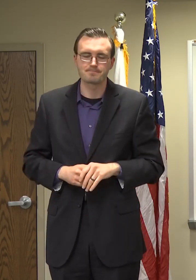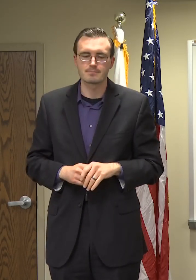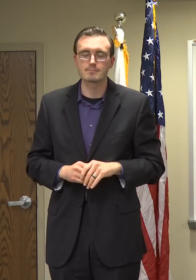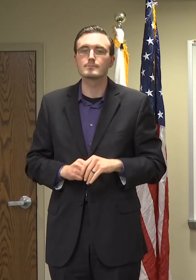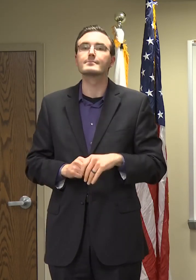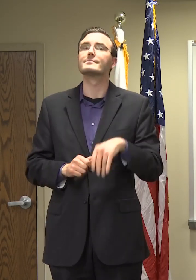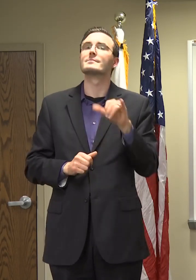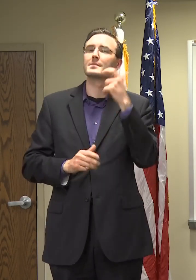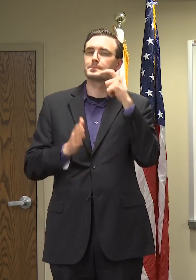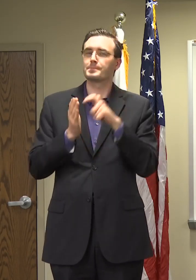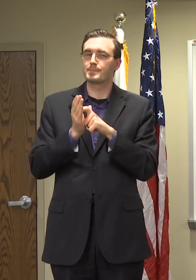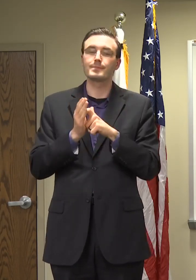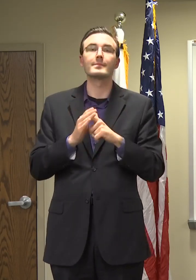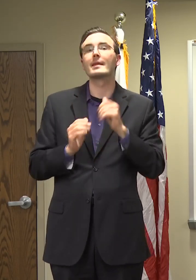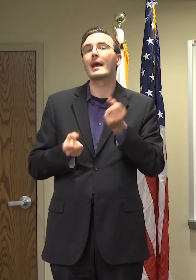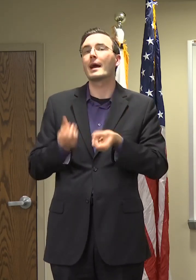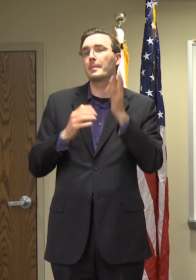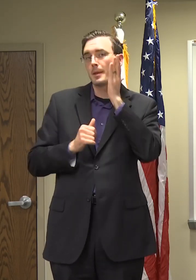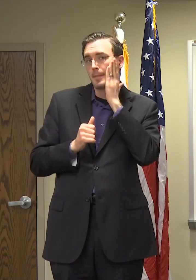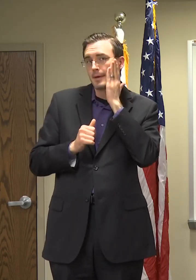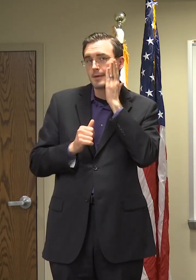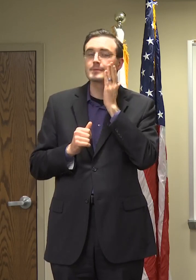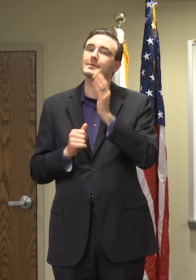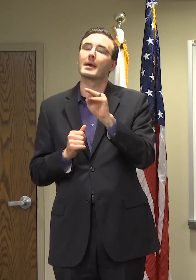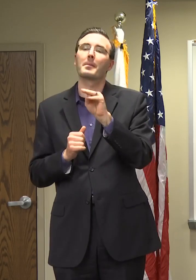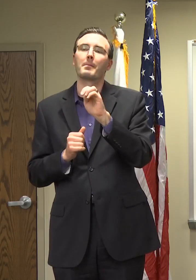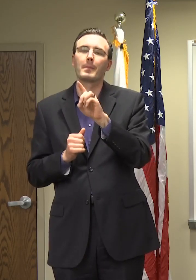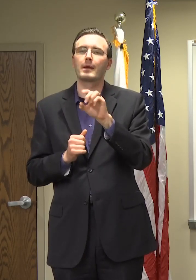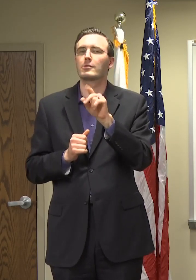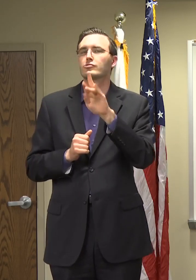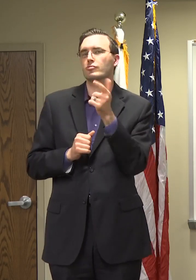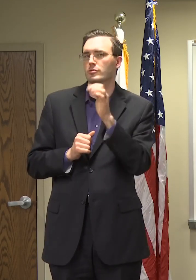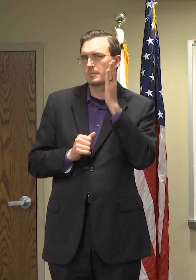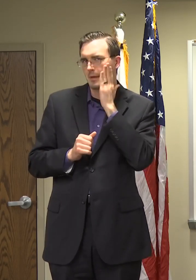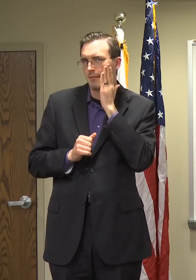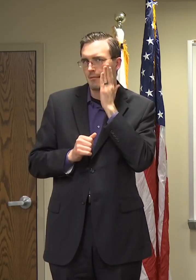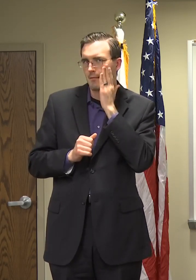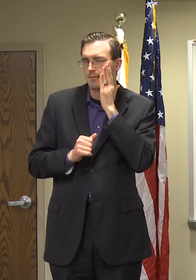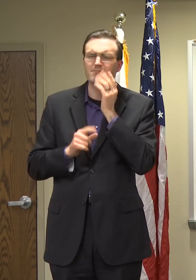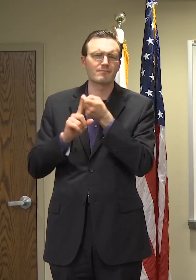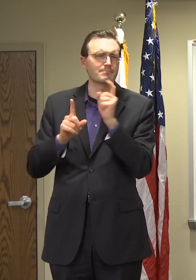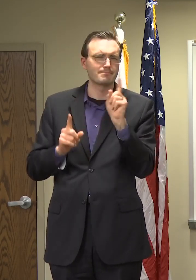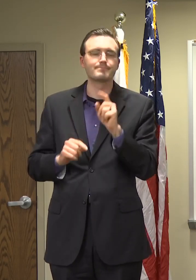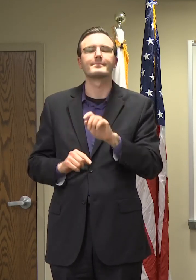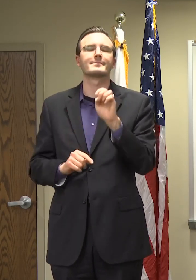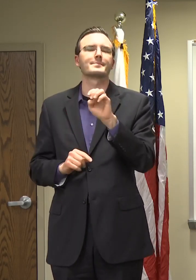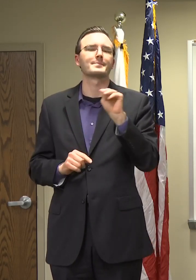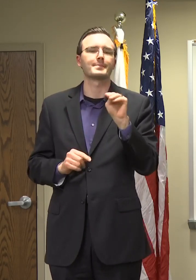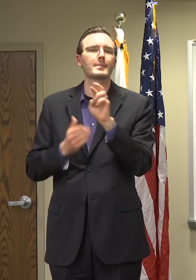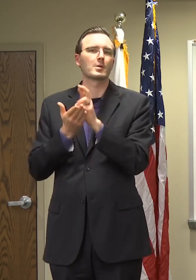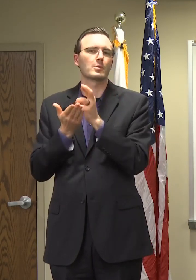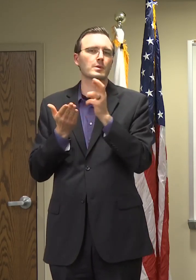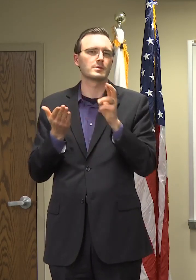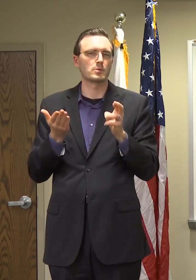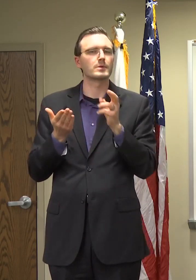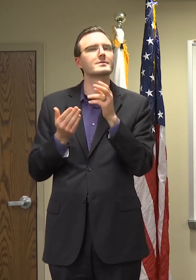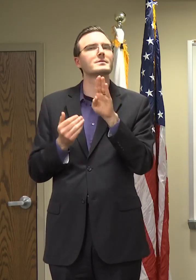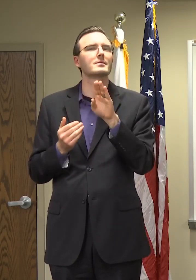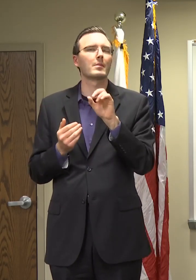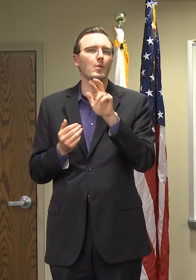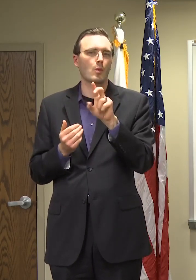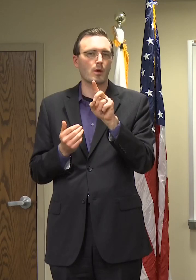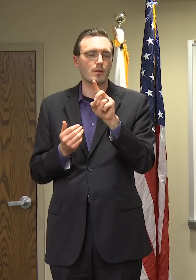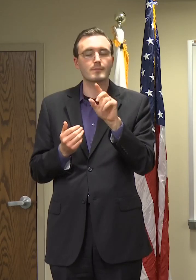med-surg beds. It becomes important to understand that that comes off what's called the EM Resource Board. We talked about that, and it really talks about what